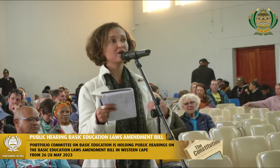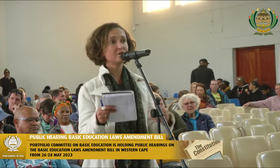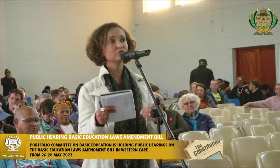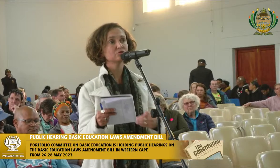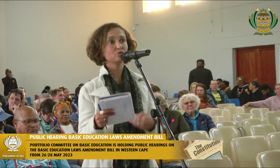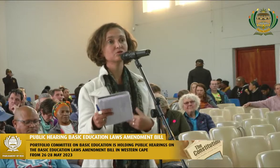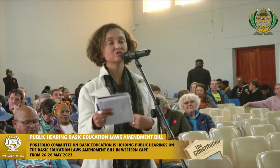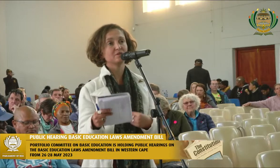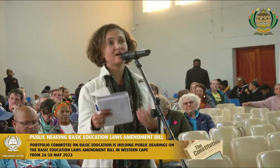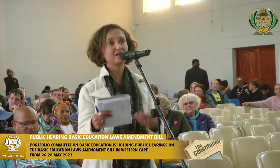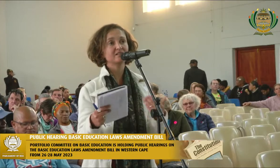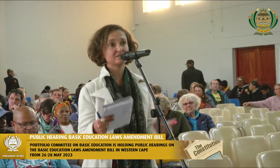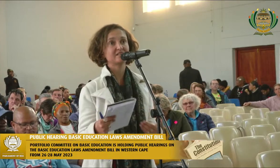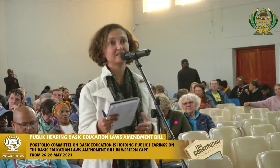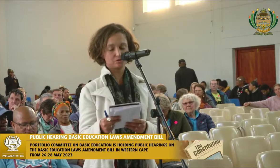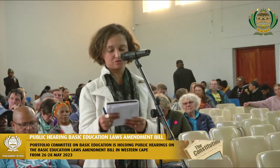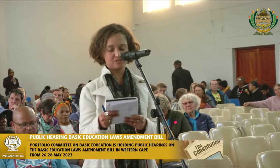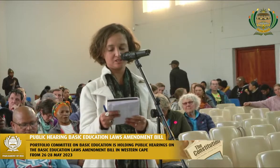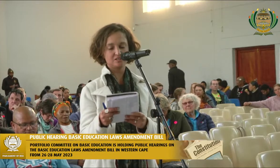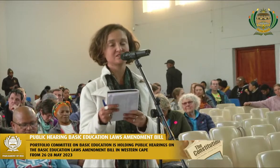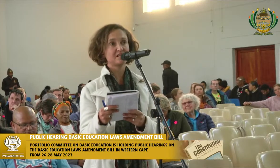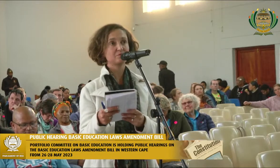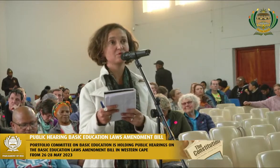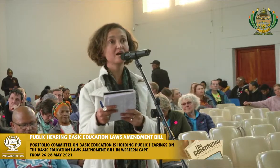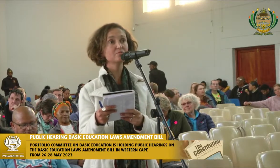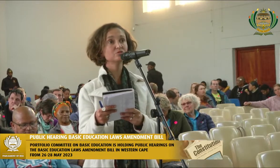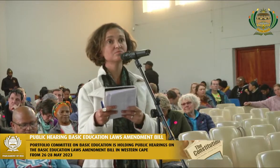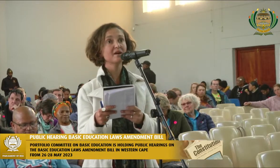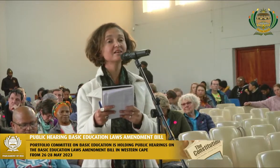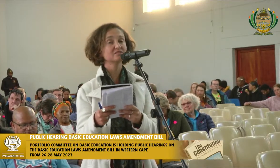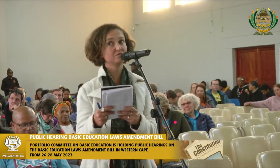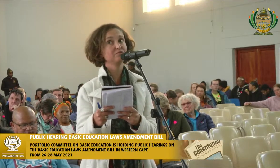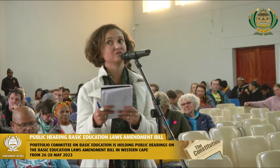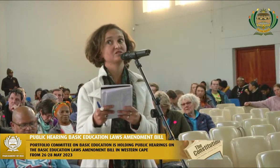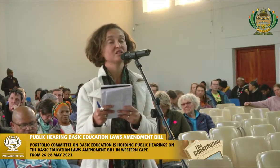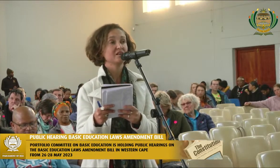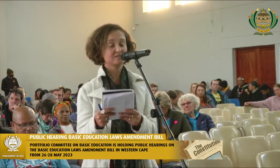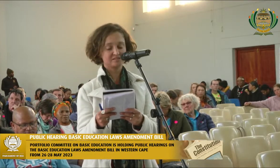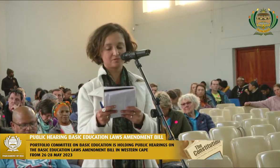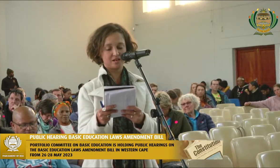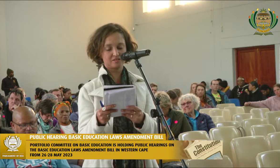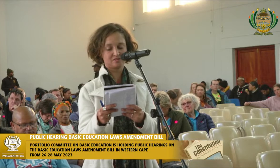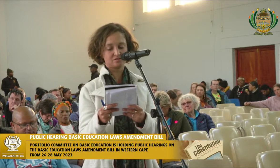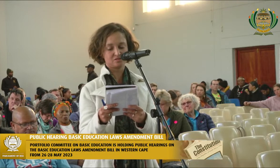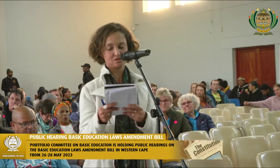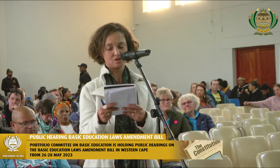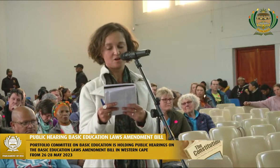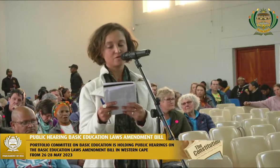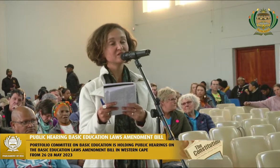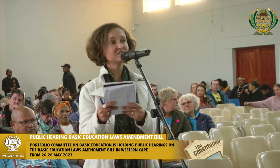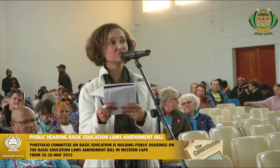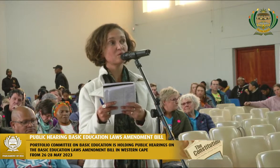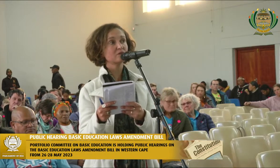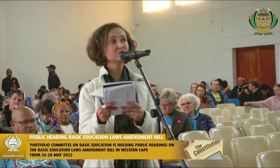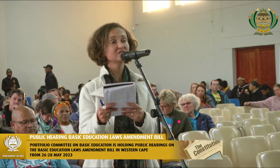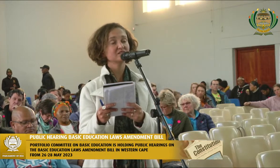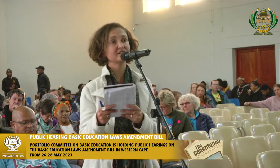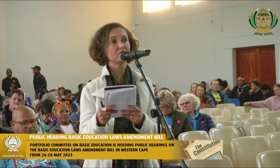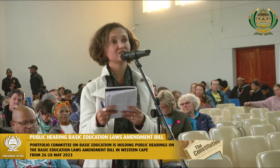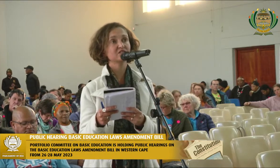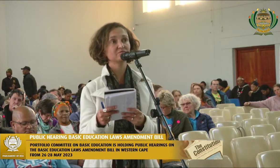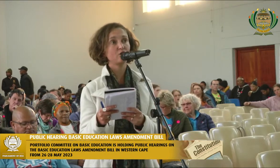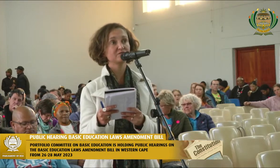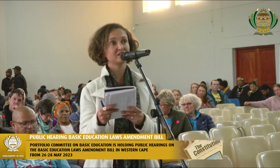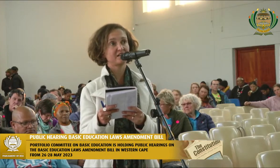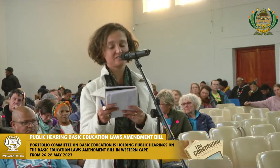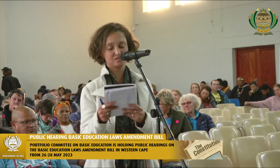Because we were able to talk to them, I ascertained certain needs, and we were able to make a difference in some cases. For instance, quite recently,